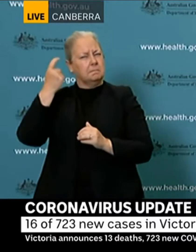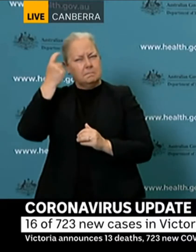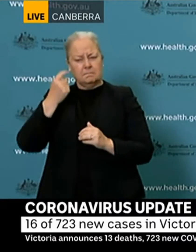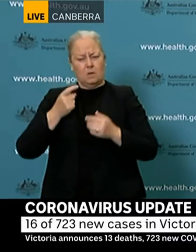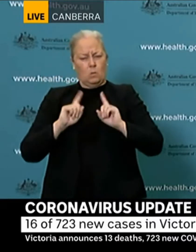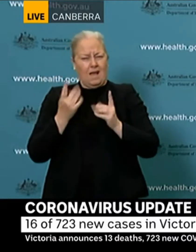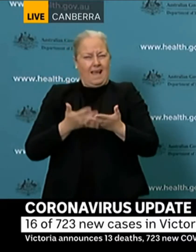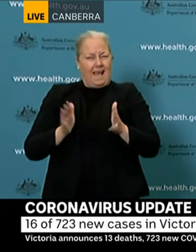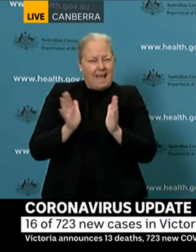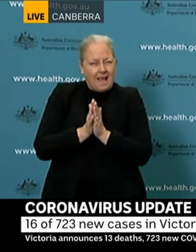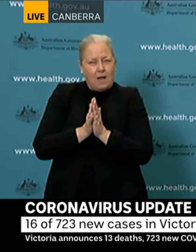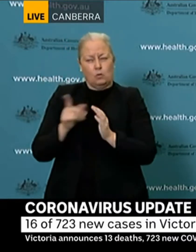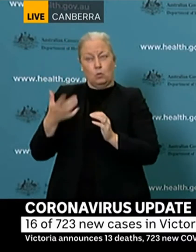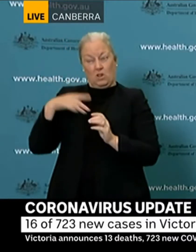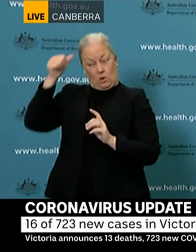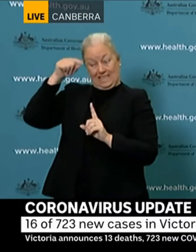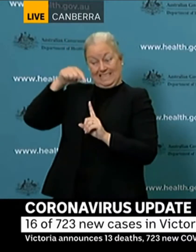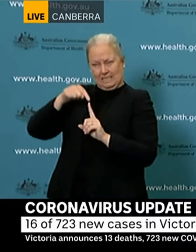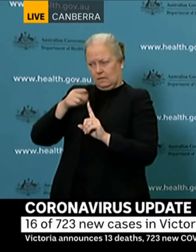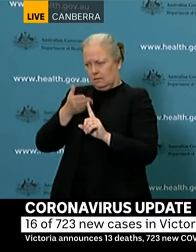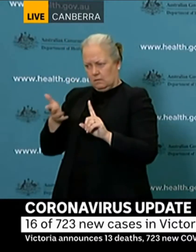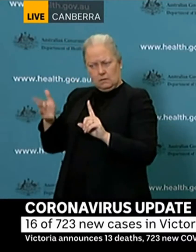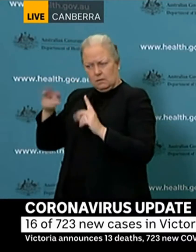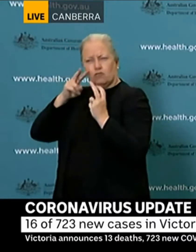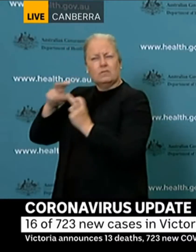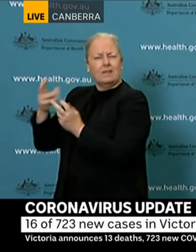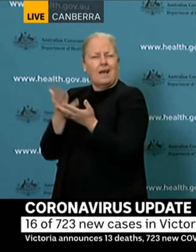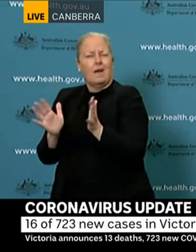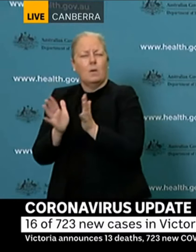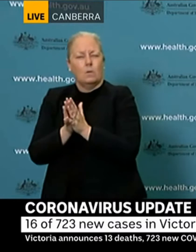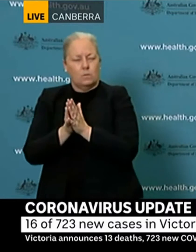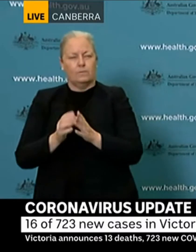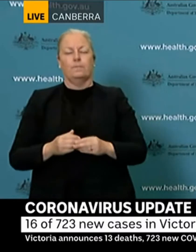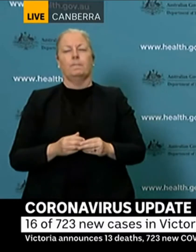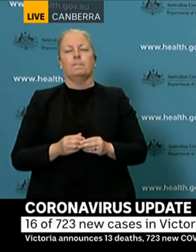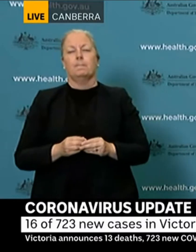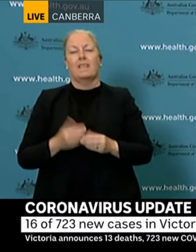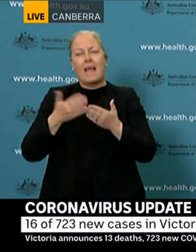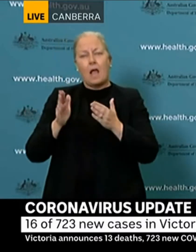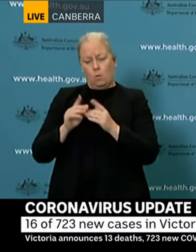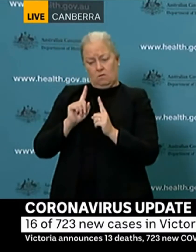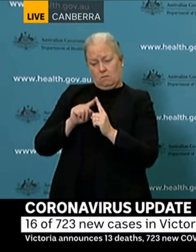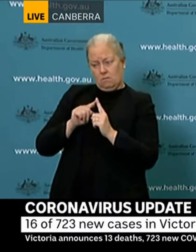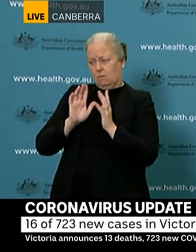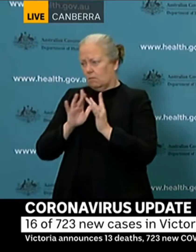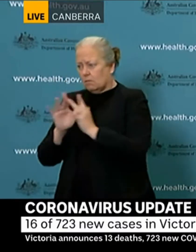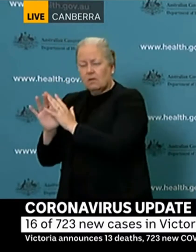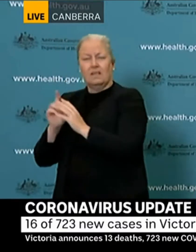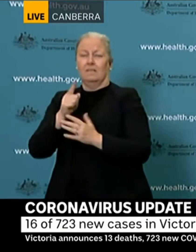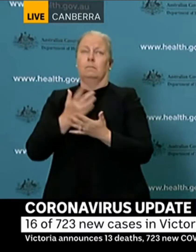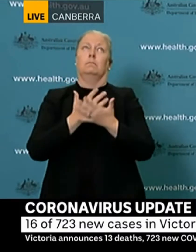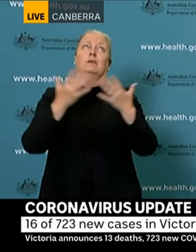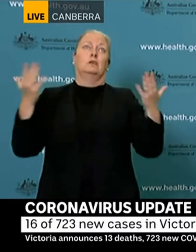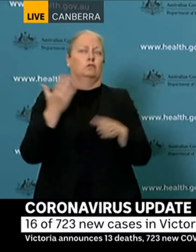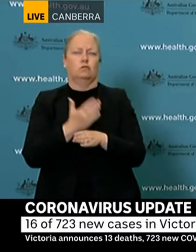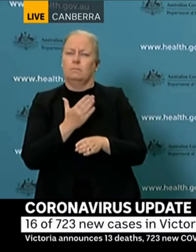tracing in terms of recording those details and sharing that data? So the contact tracing effort, particularly in Victoria, is enormous.